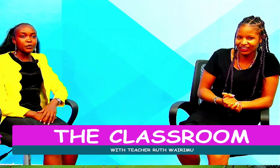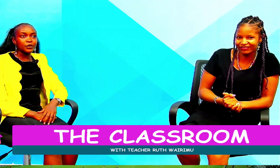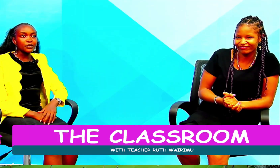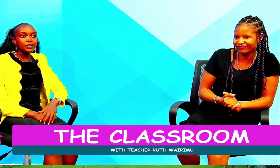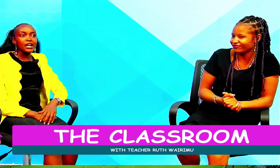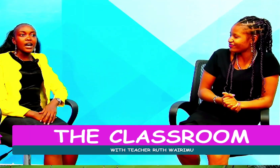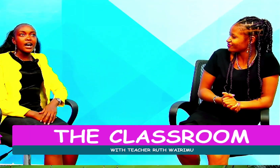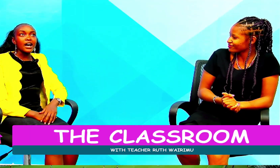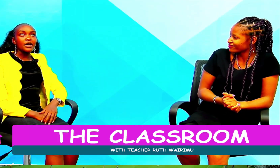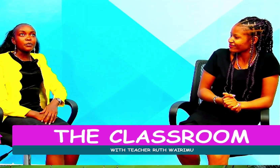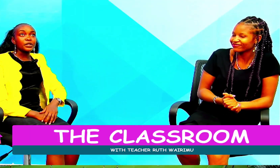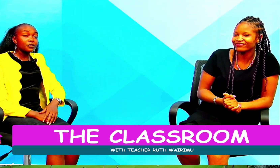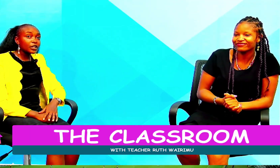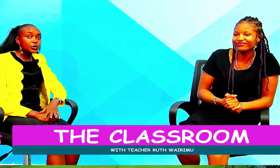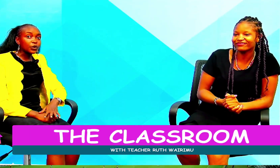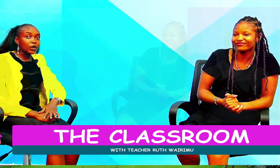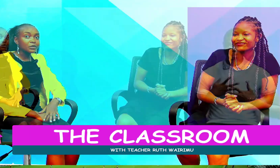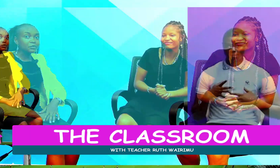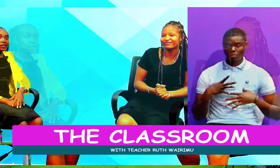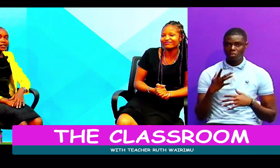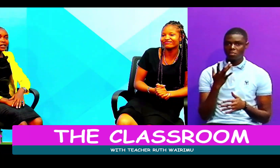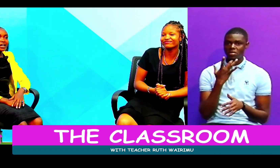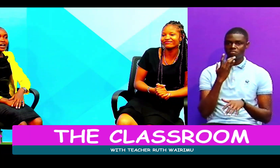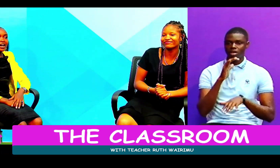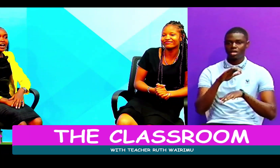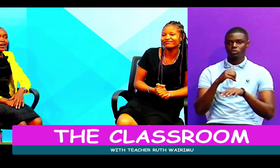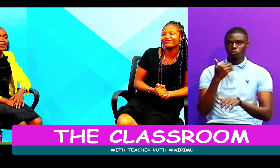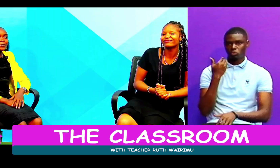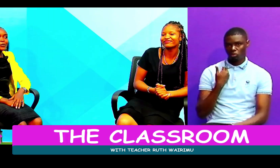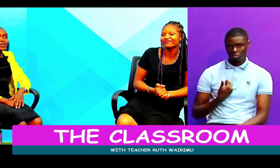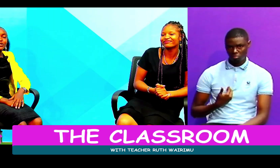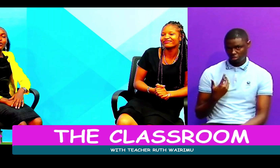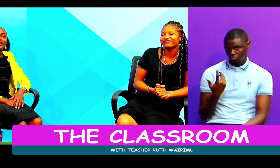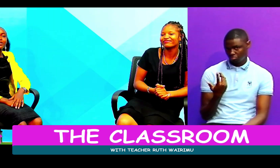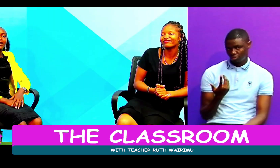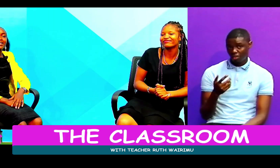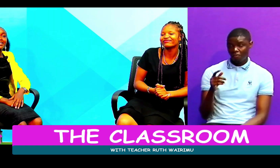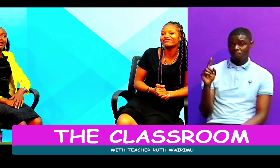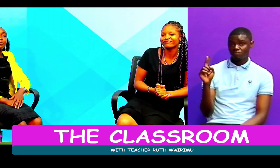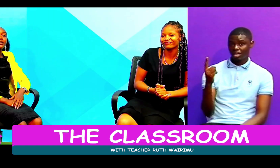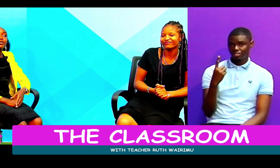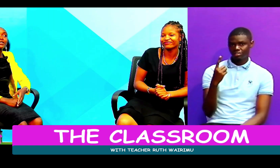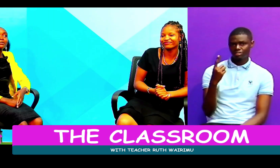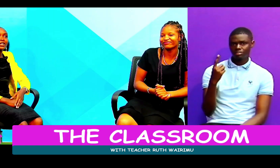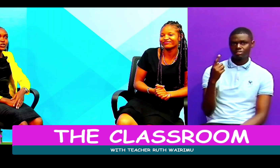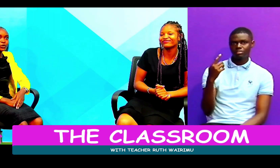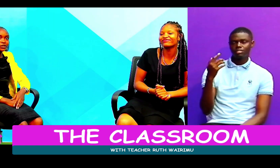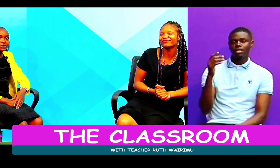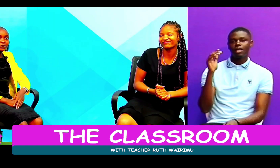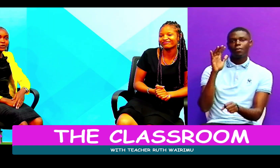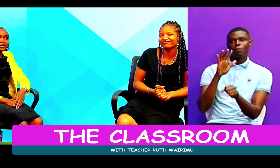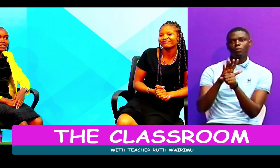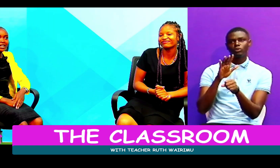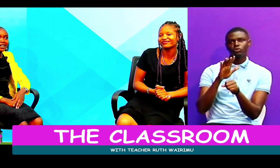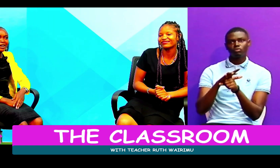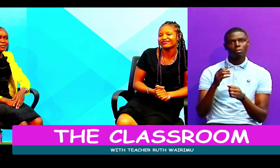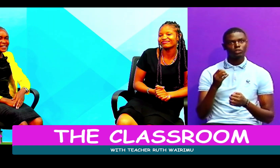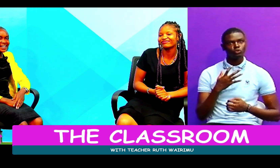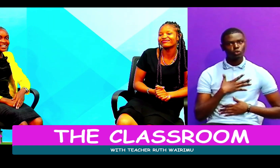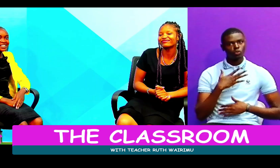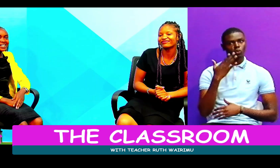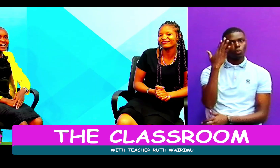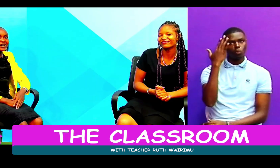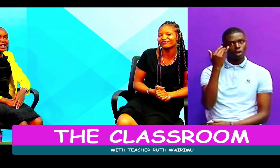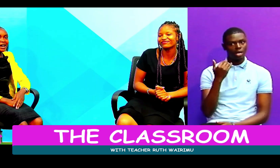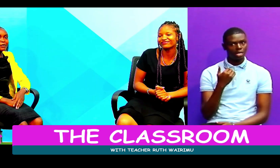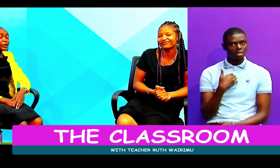Deaf people prefer to call me. First of all, most of them, they are shocked because I'm